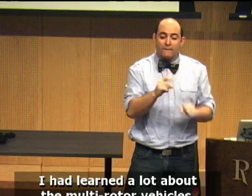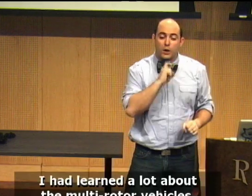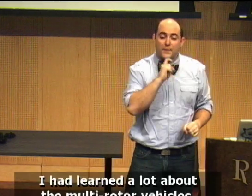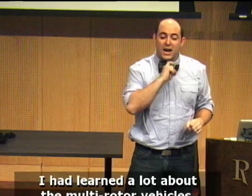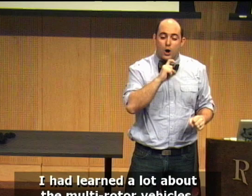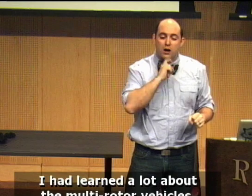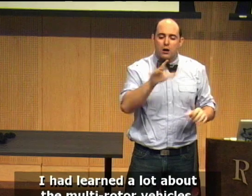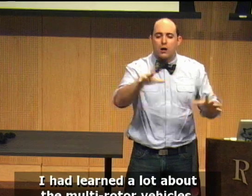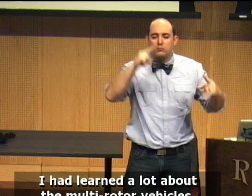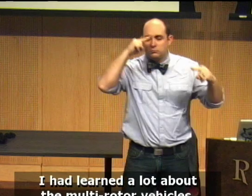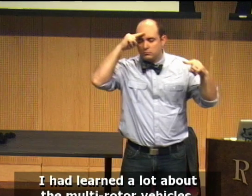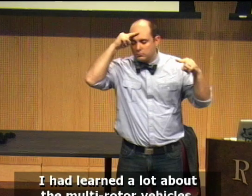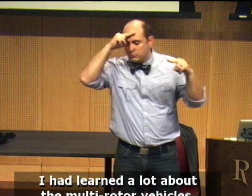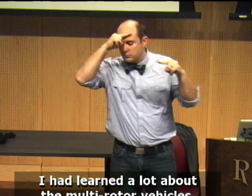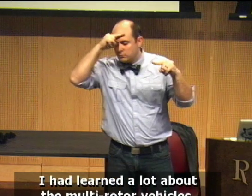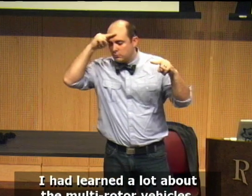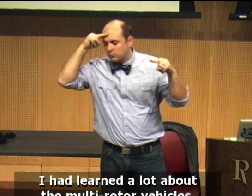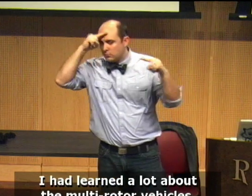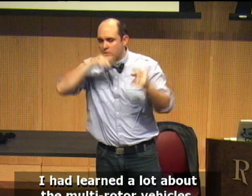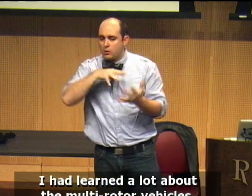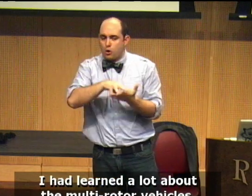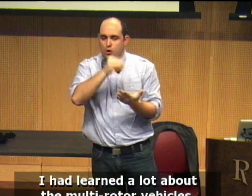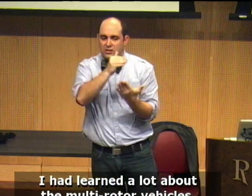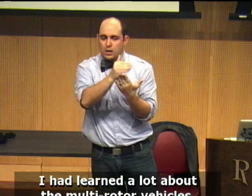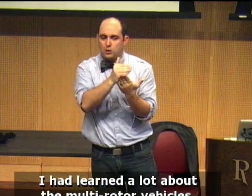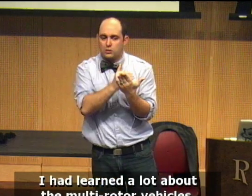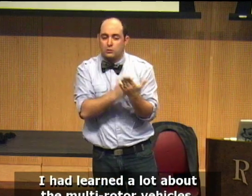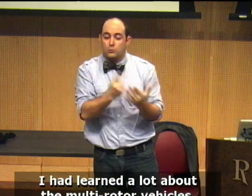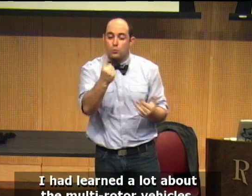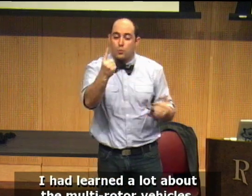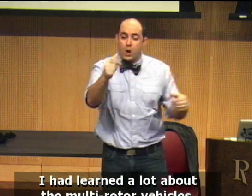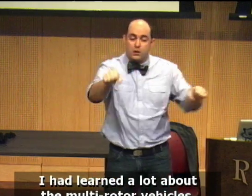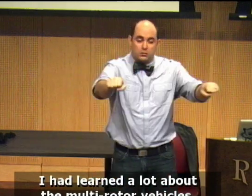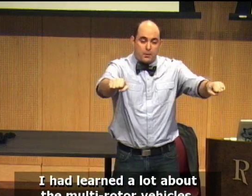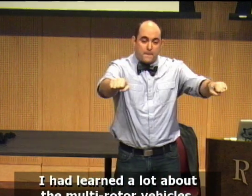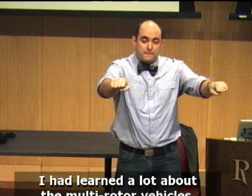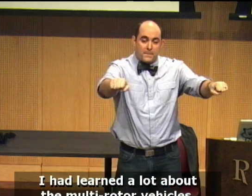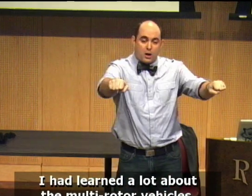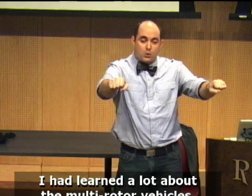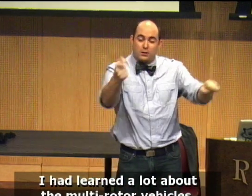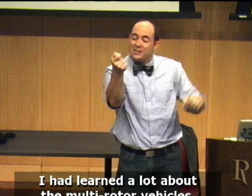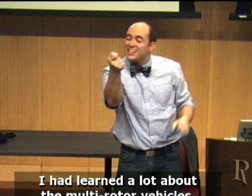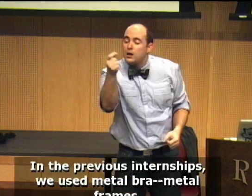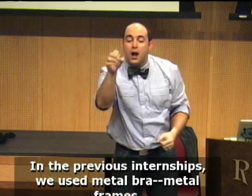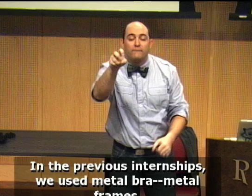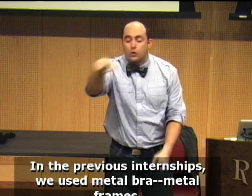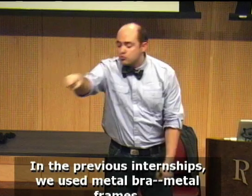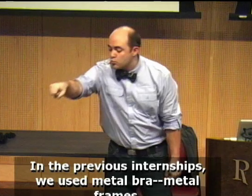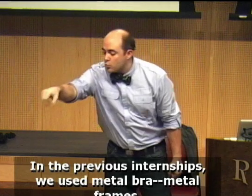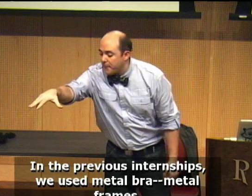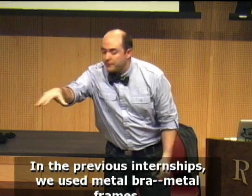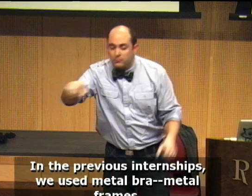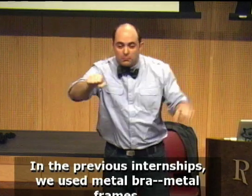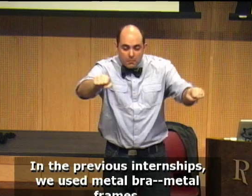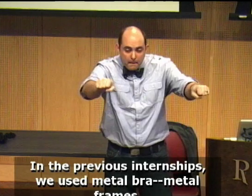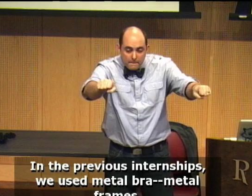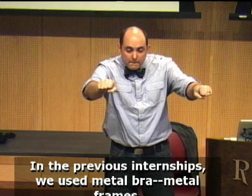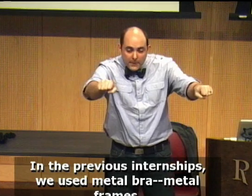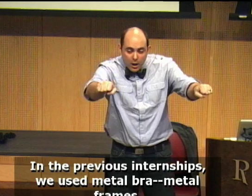I had learned a lot about the multi-rotor vehicles, and the previous